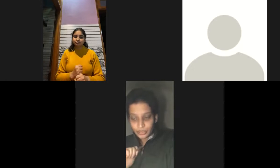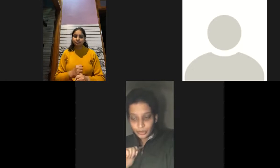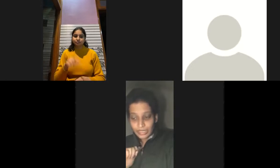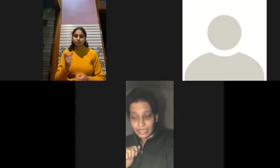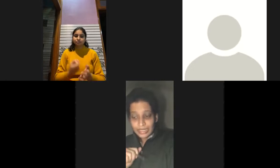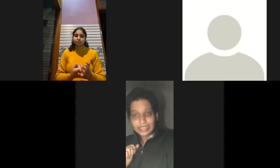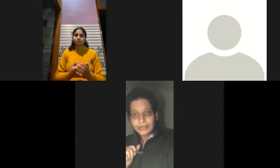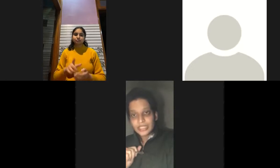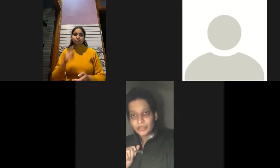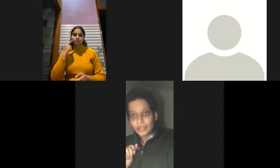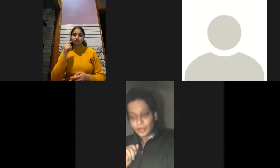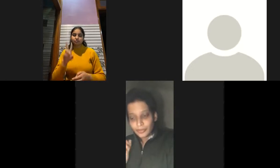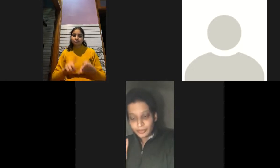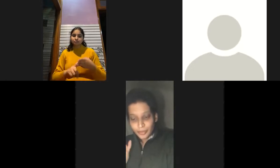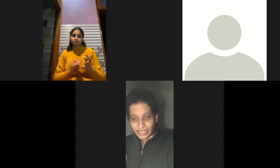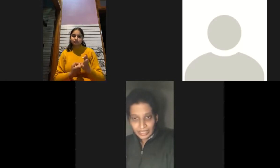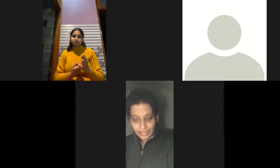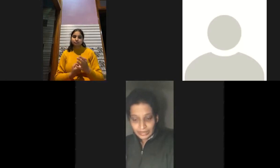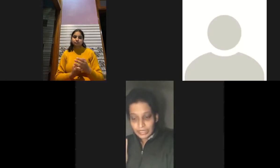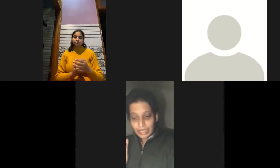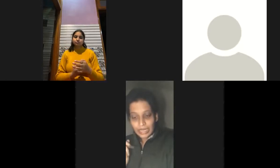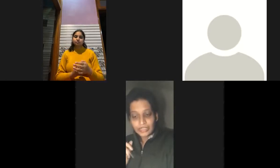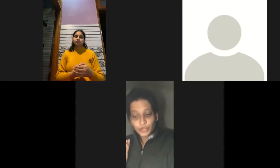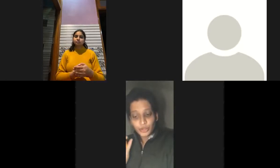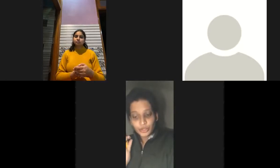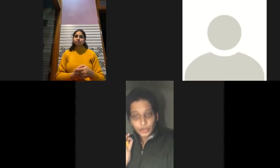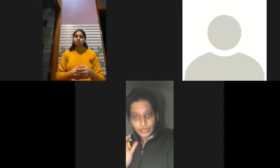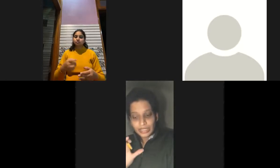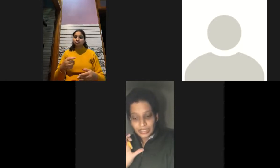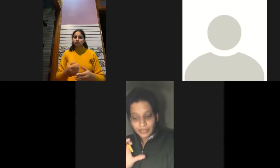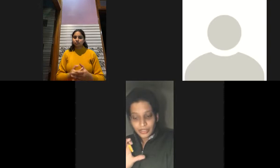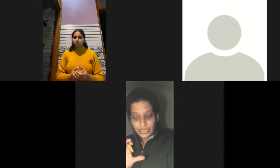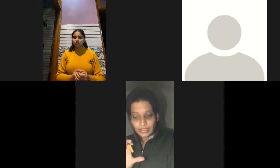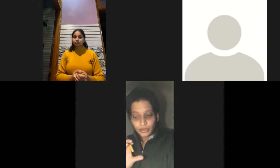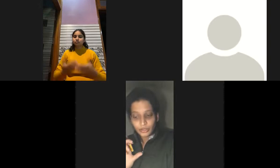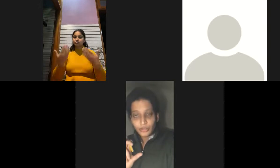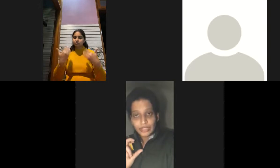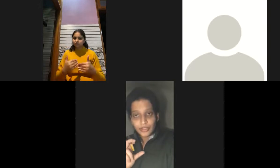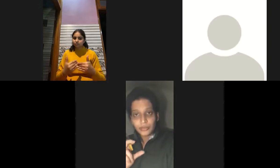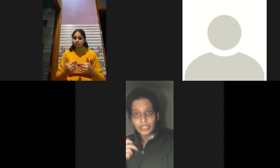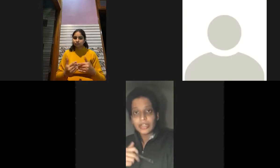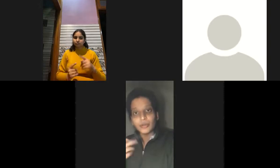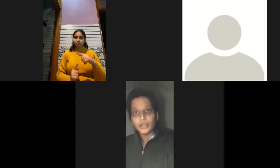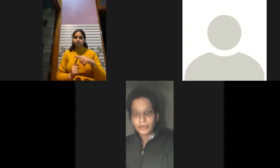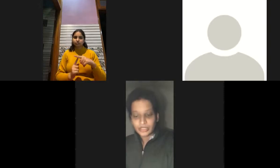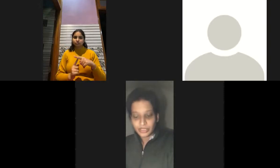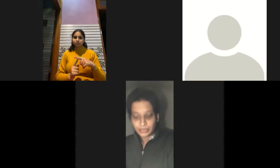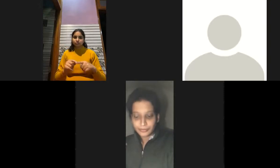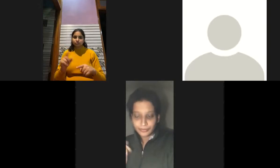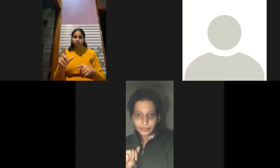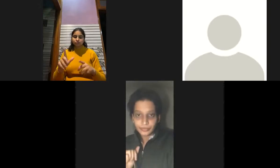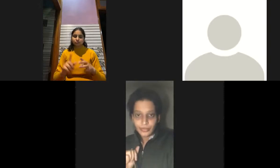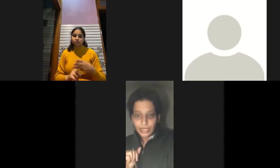carriage window, it seems as though the Brobdingnags are using Gulliver as a tool to conform to their own